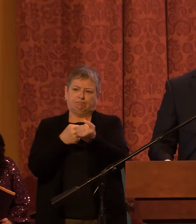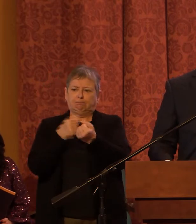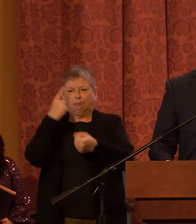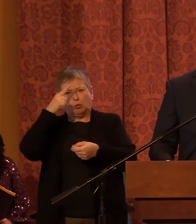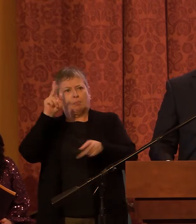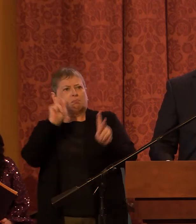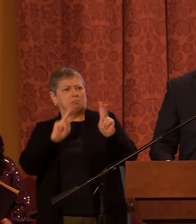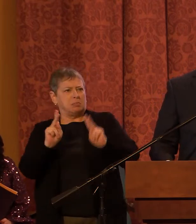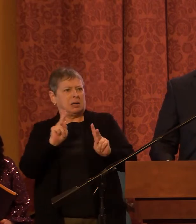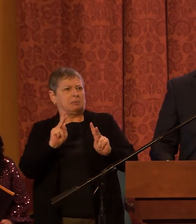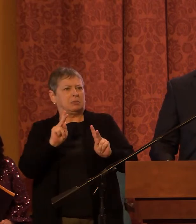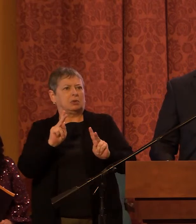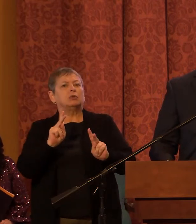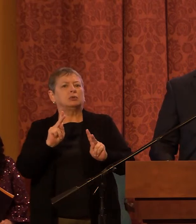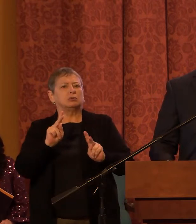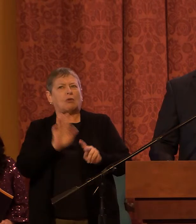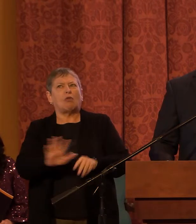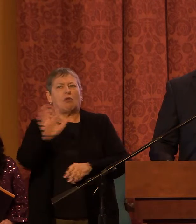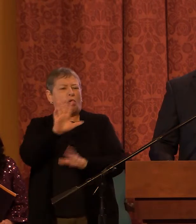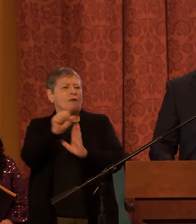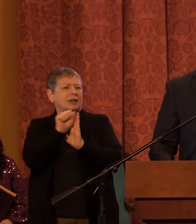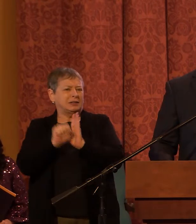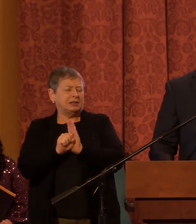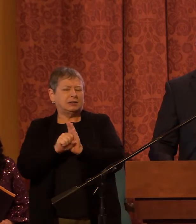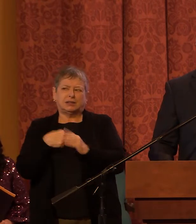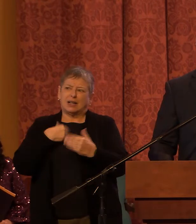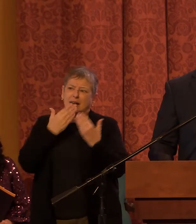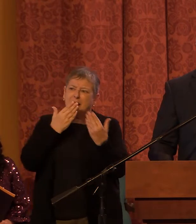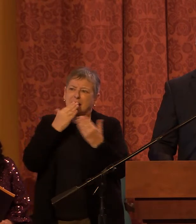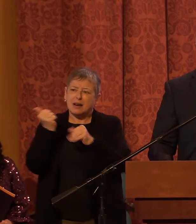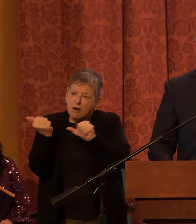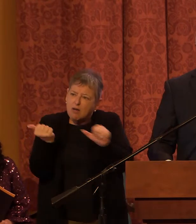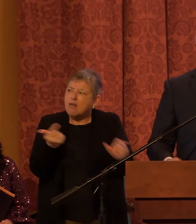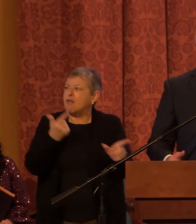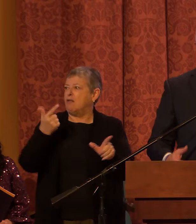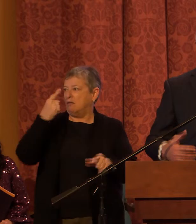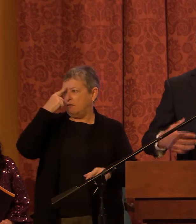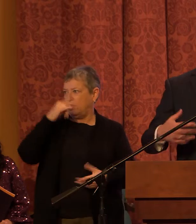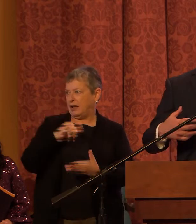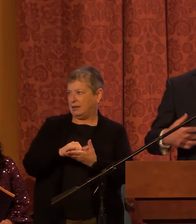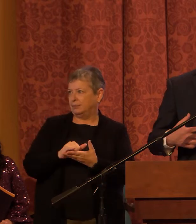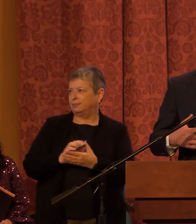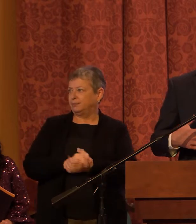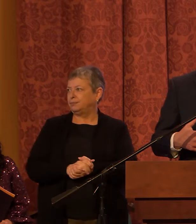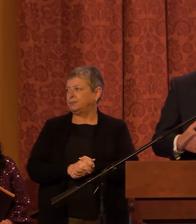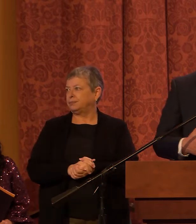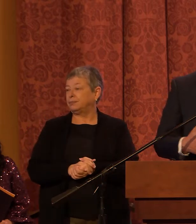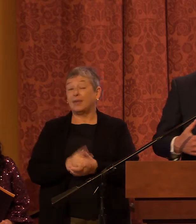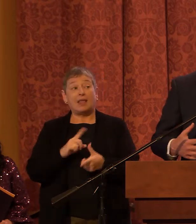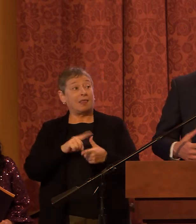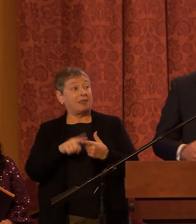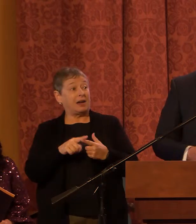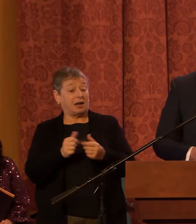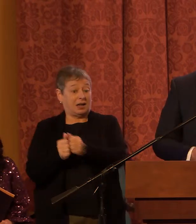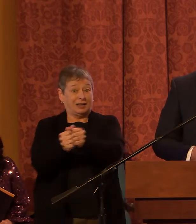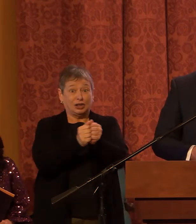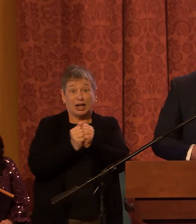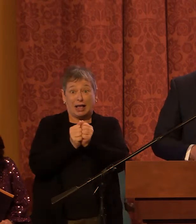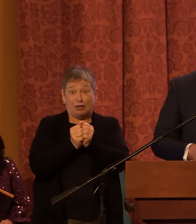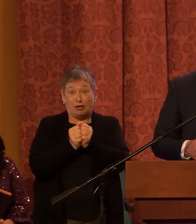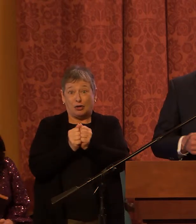people all across our state. And so I thank you all for that. But then getting together and working